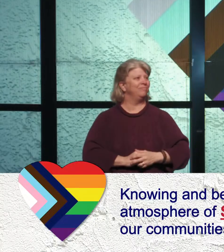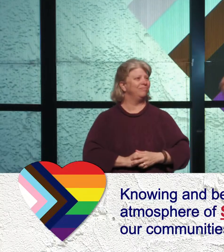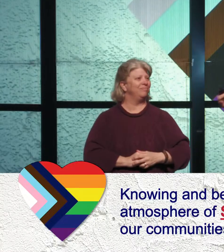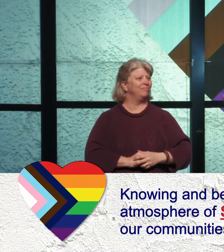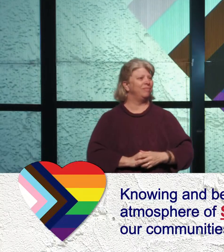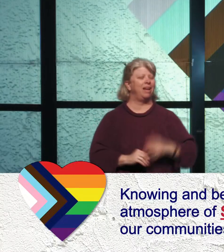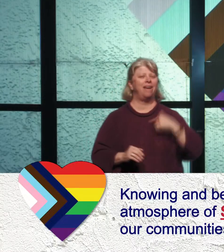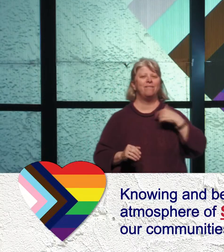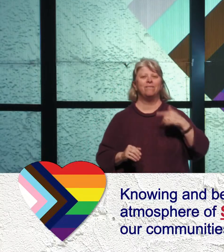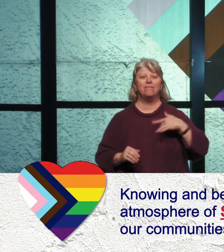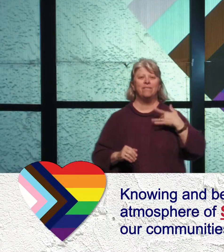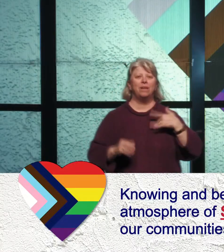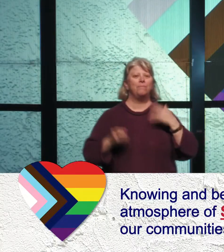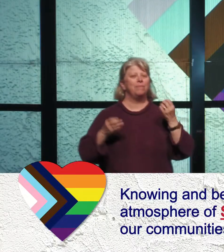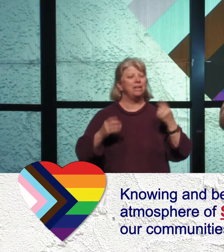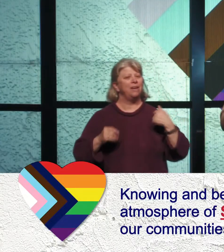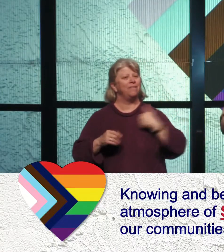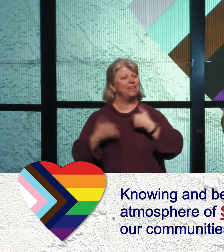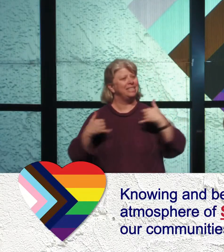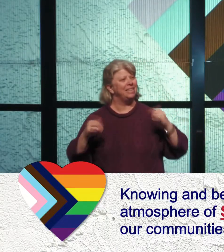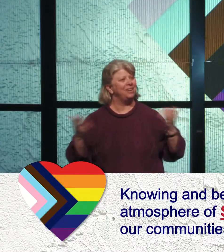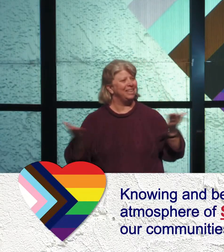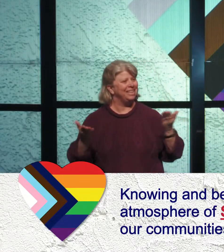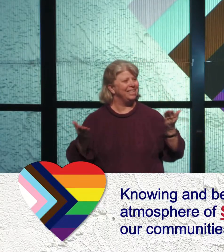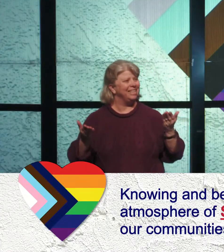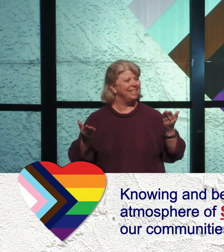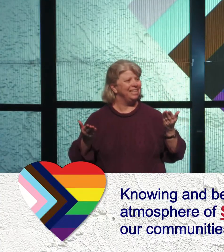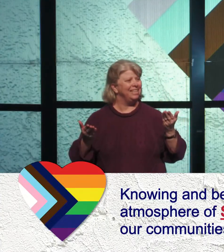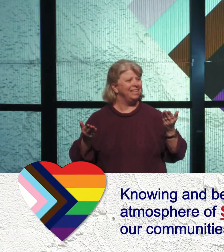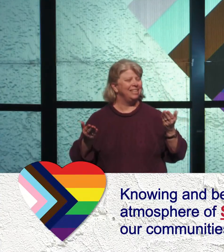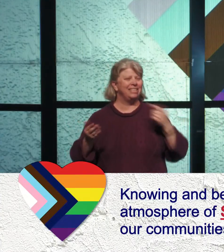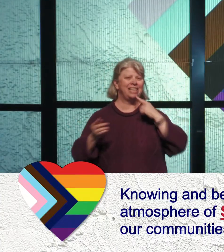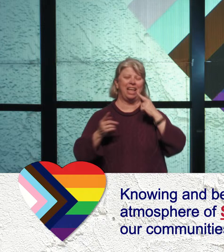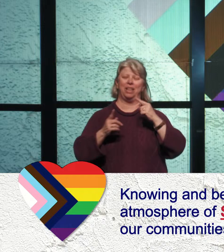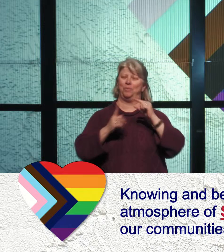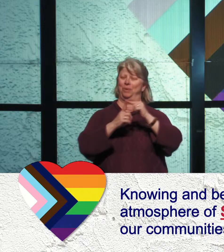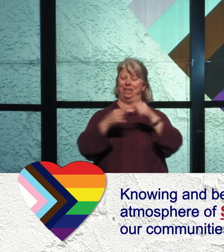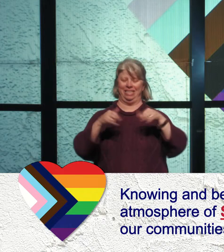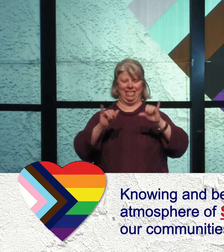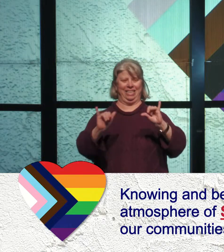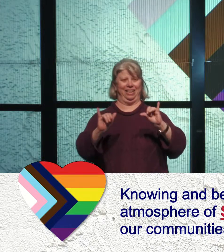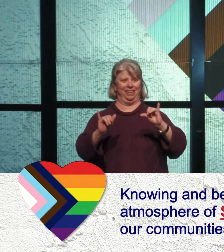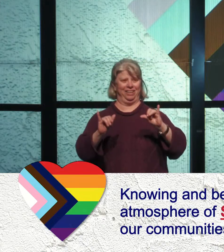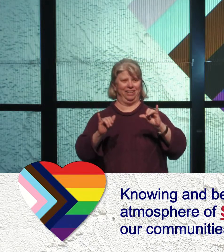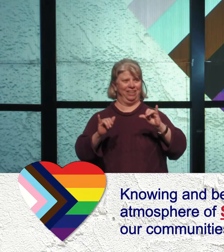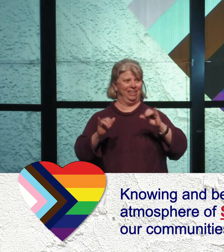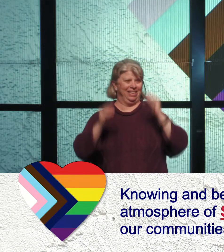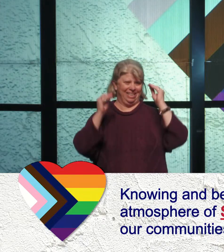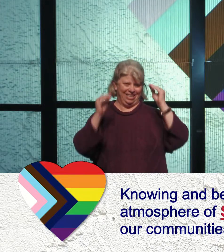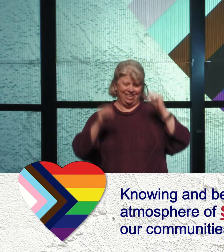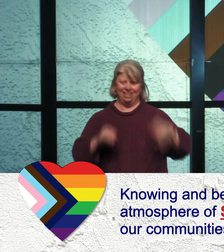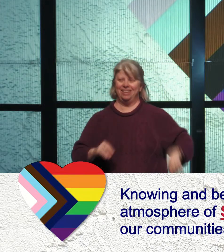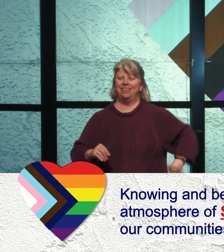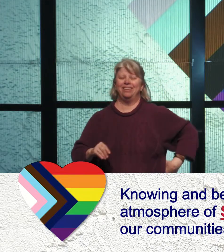I have a feeling that a lot of us are still here. I use the word still very strategically.